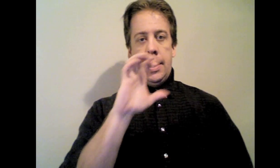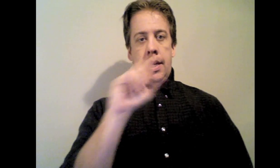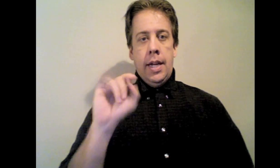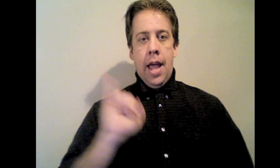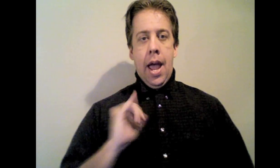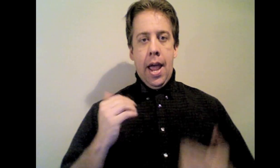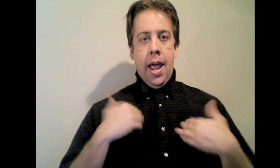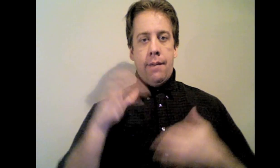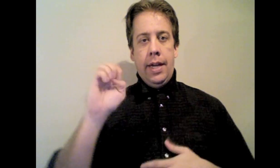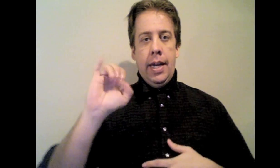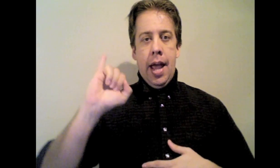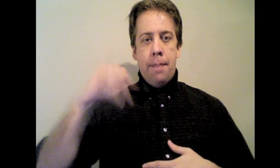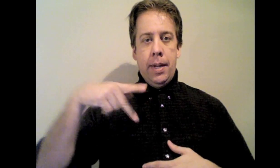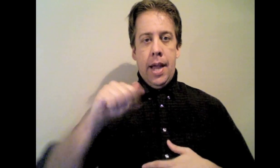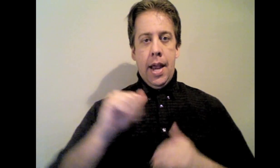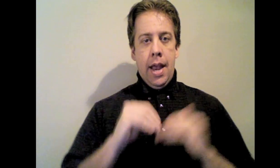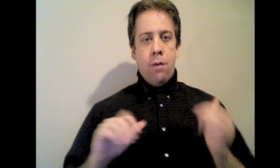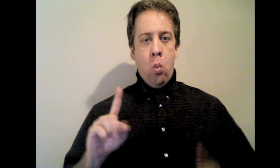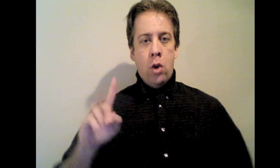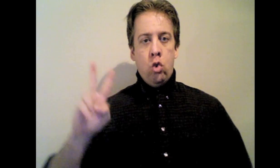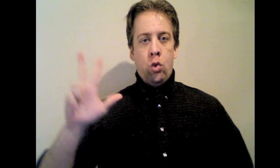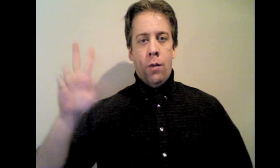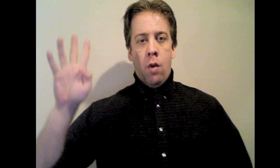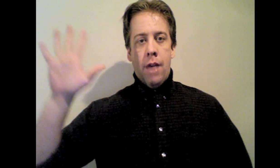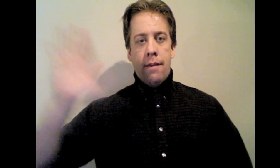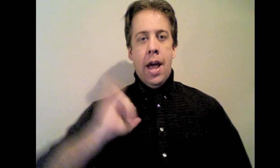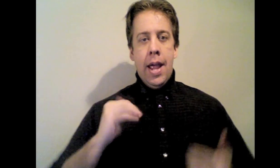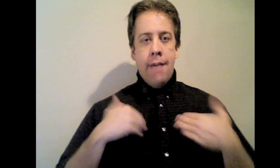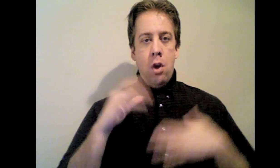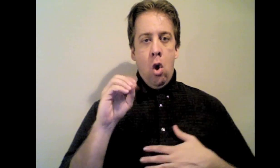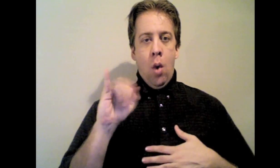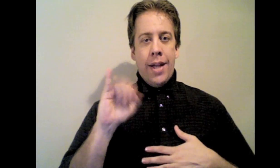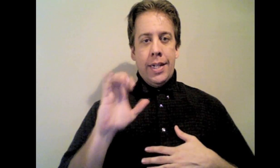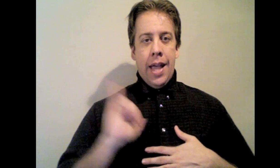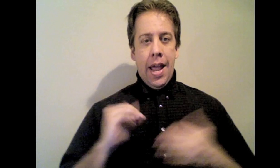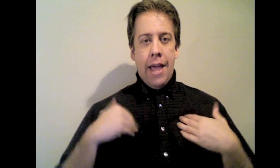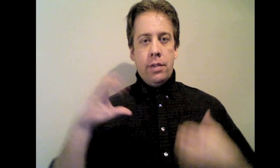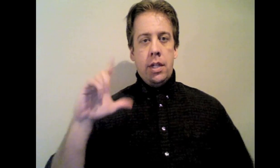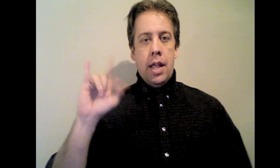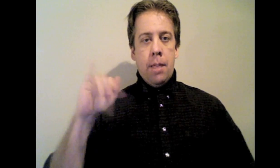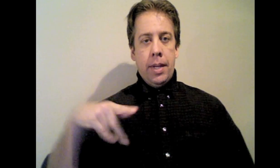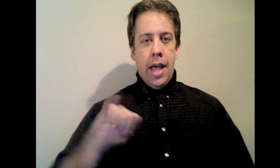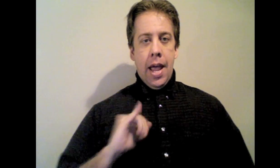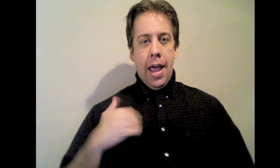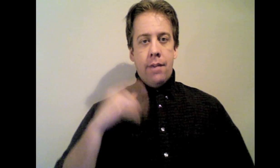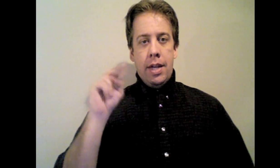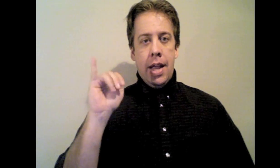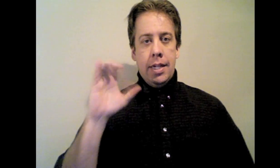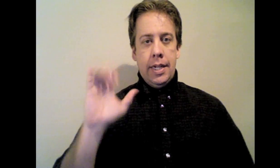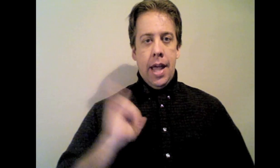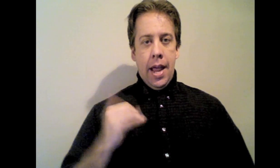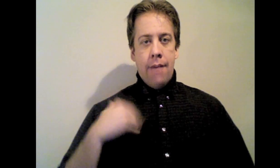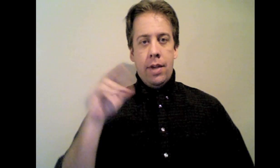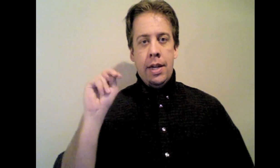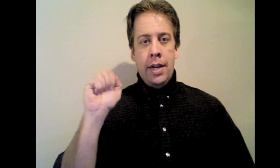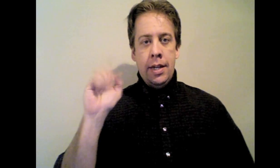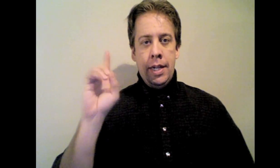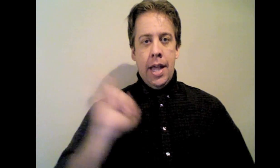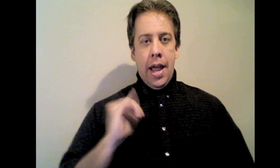have the CICT, I have the EIPA level 1, 2, 3, 4, 5. I have the OIC, I have the CLIP, I have the NIC, I